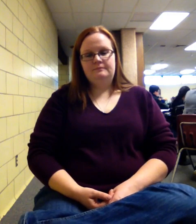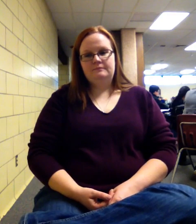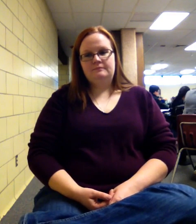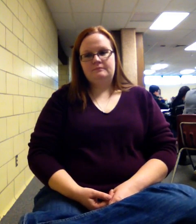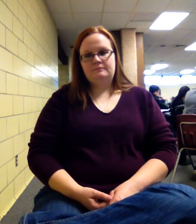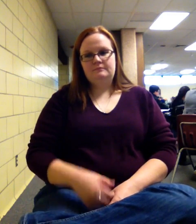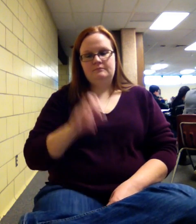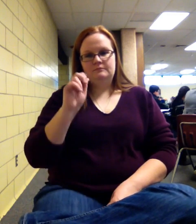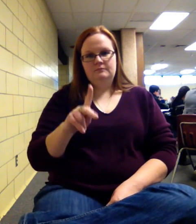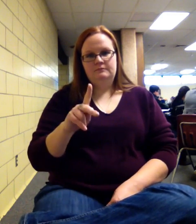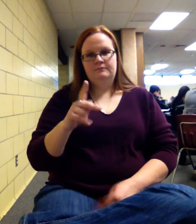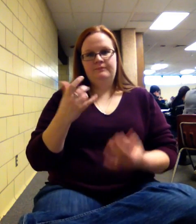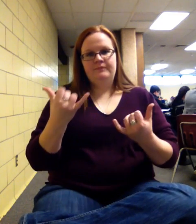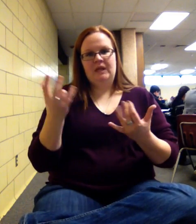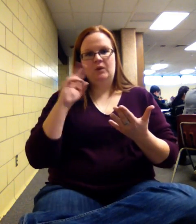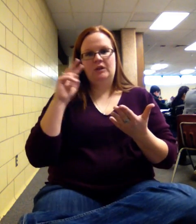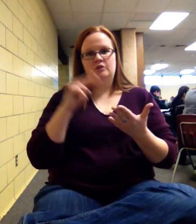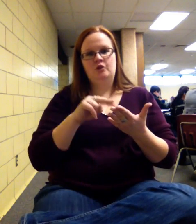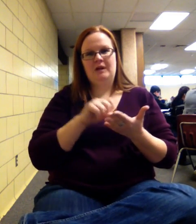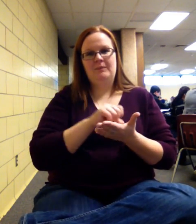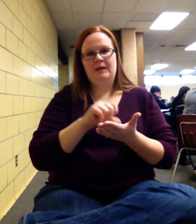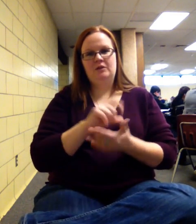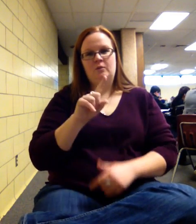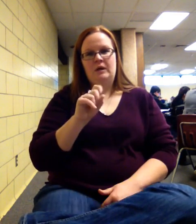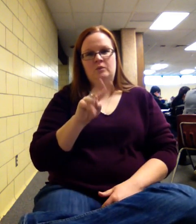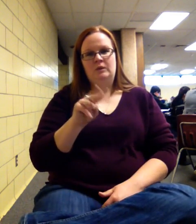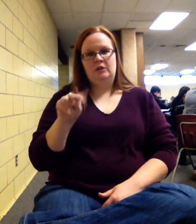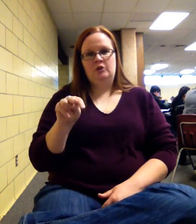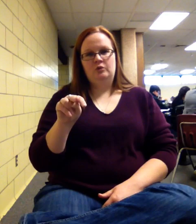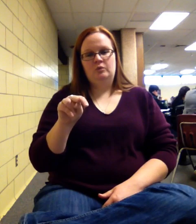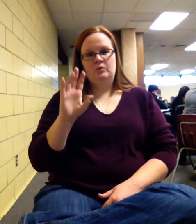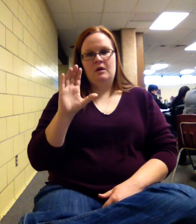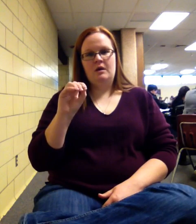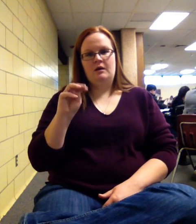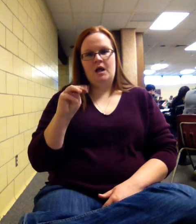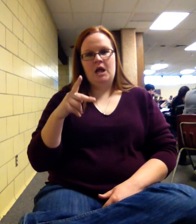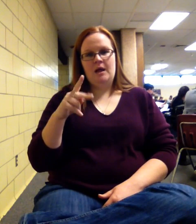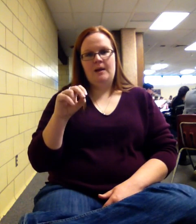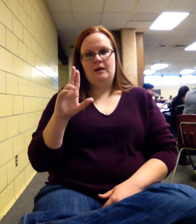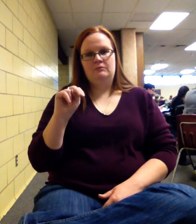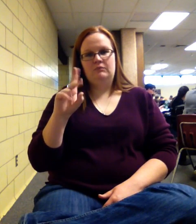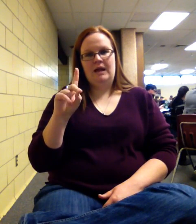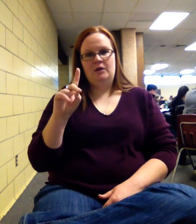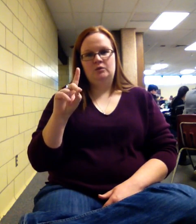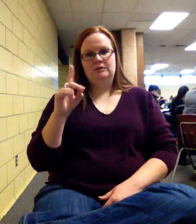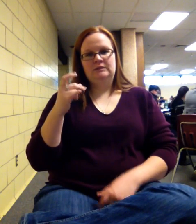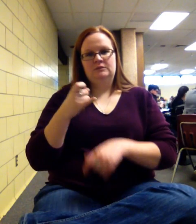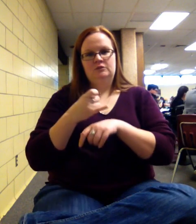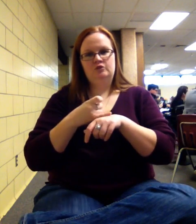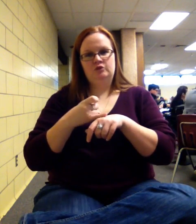Okay, let's look then on page 122, compounding interest. So what they're saying is, okay,